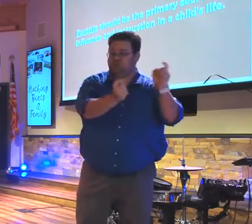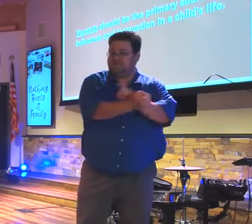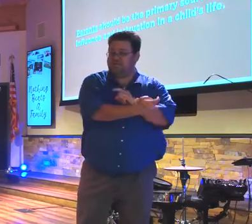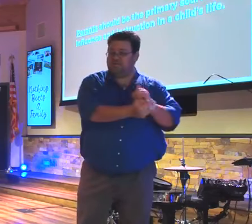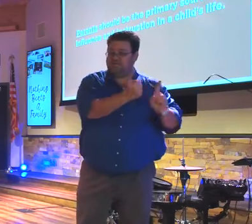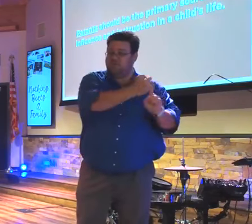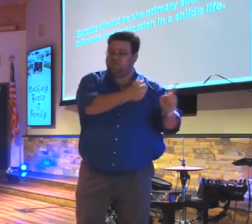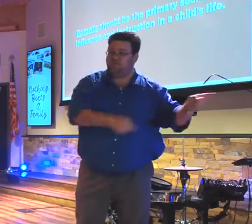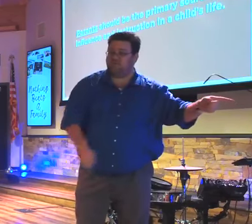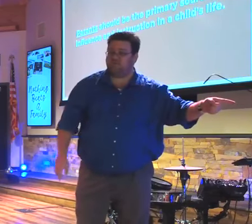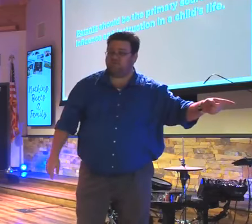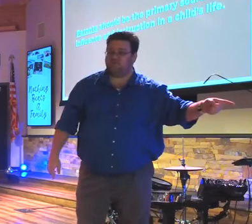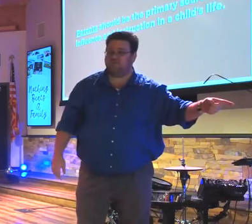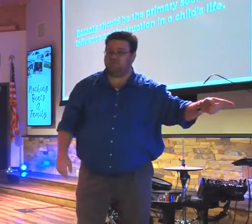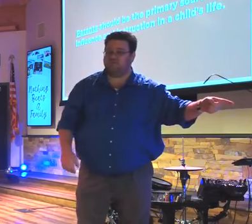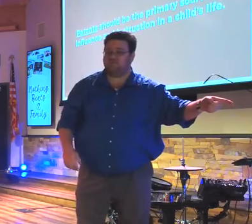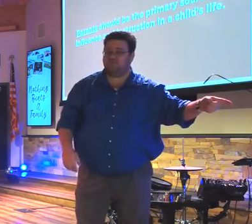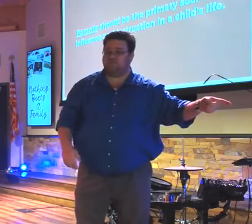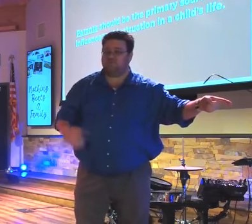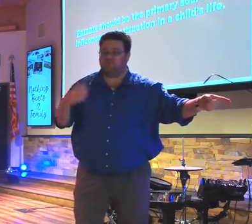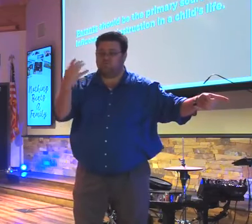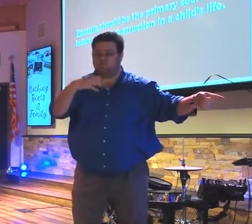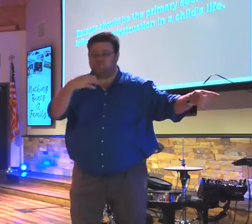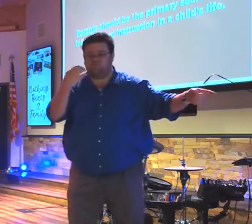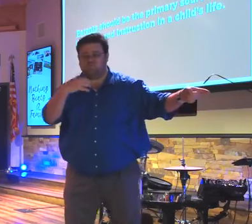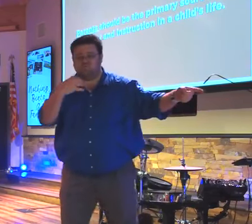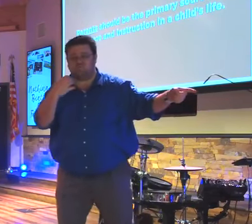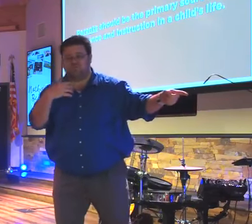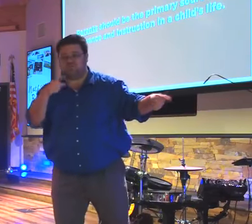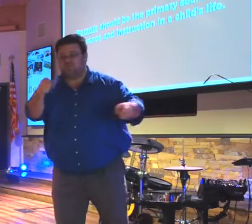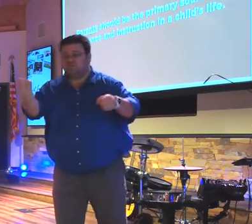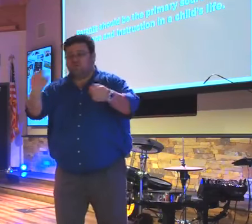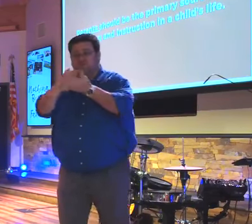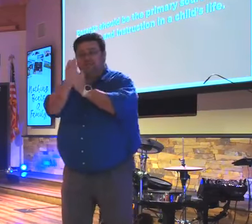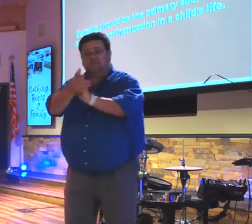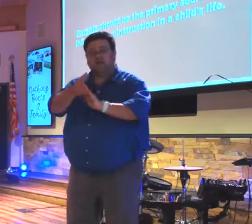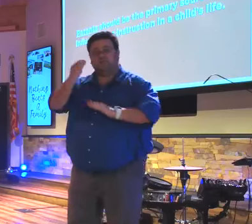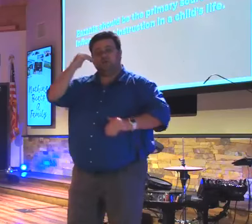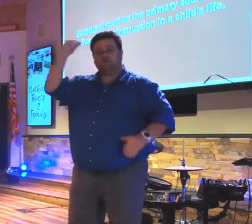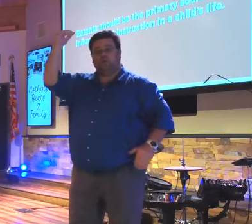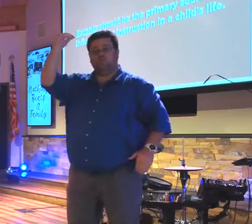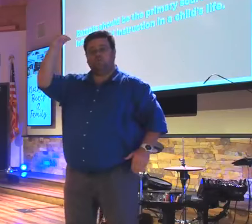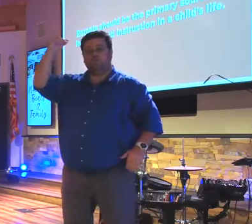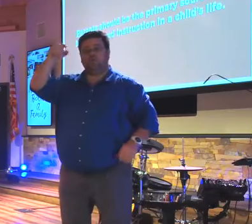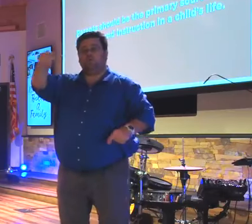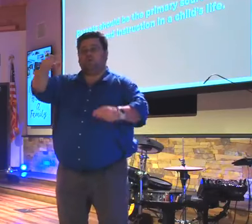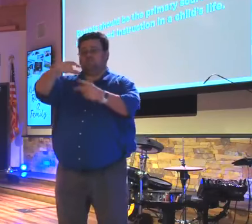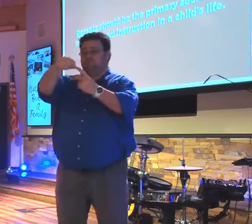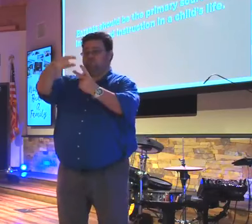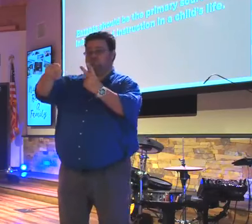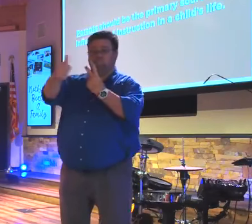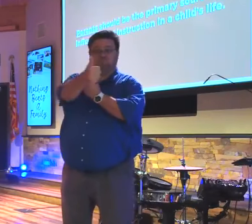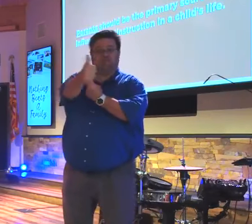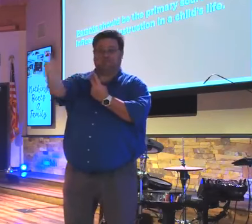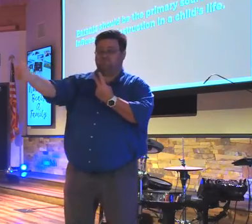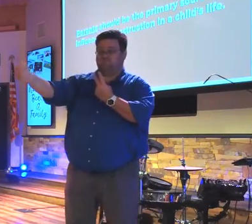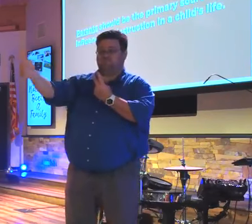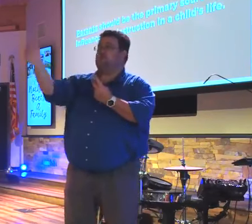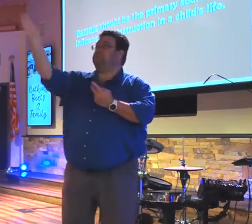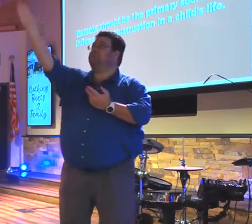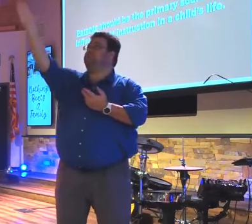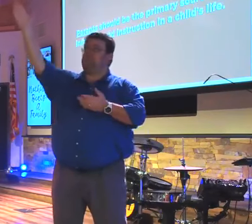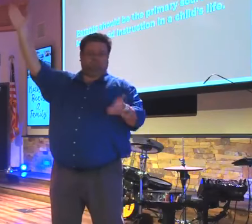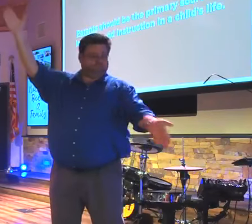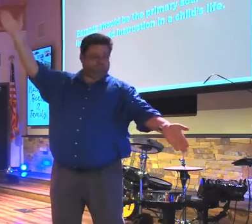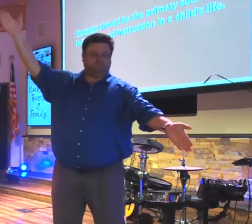this, is that when a person becomes an adult, they have to choose the way they're going to take. They